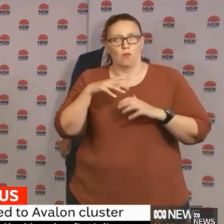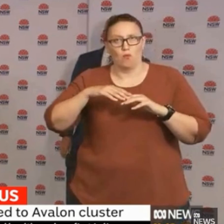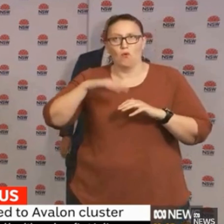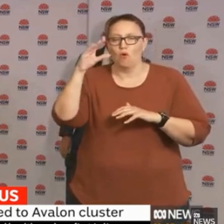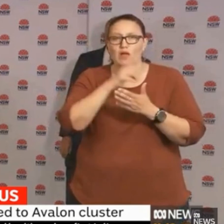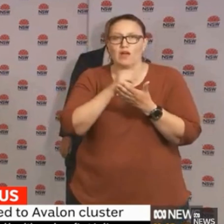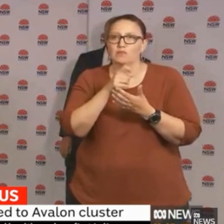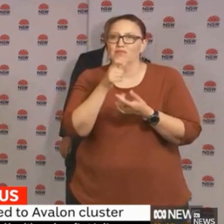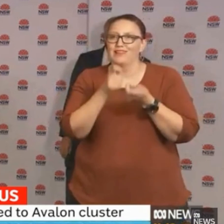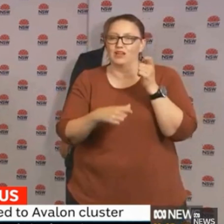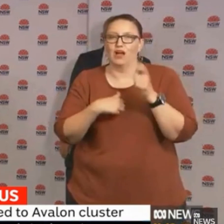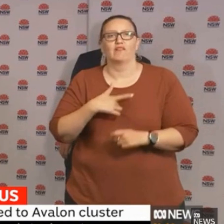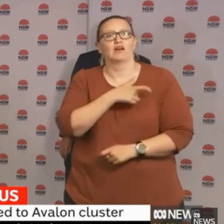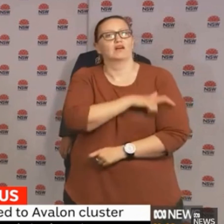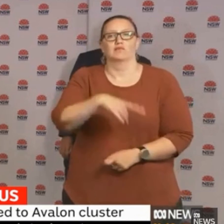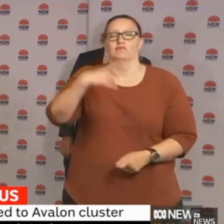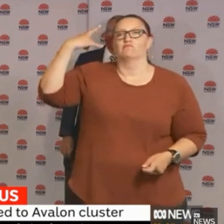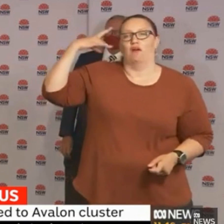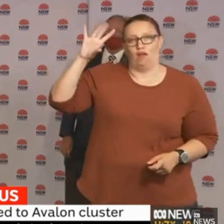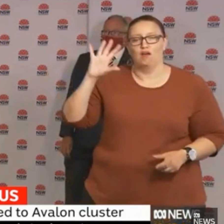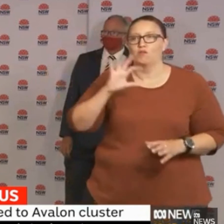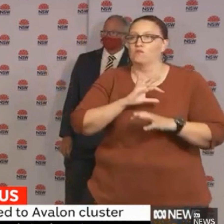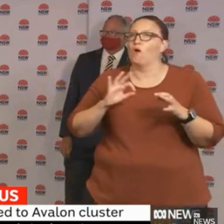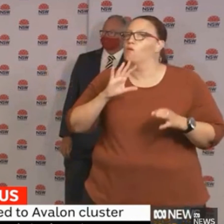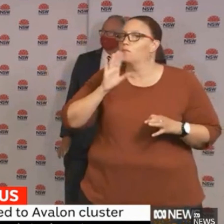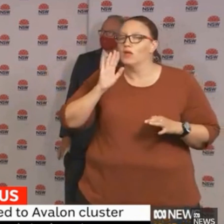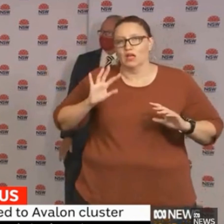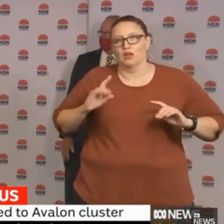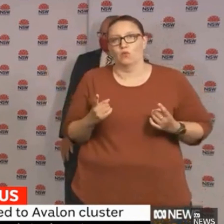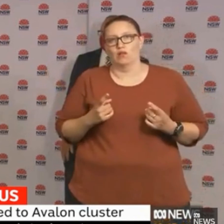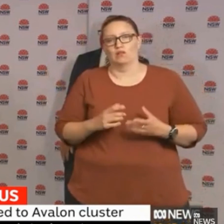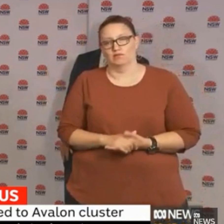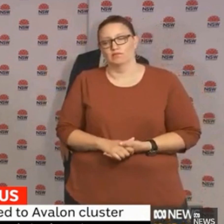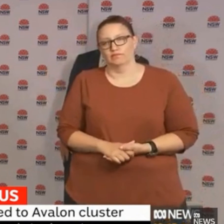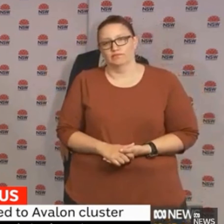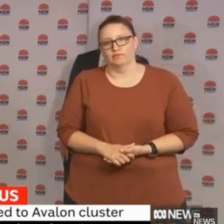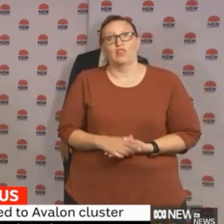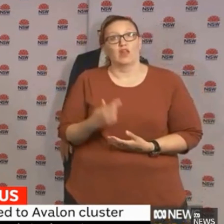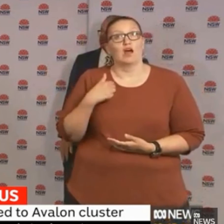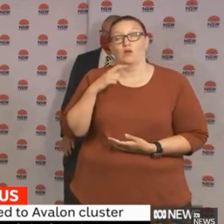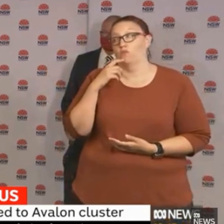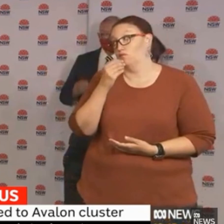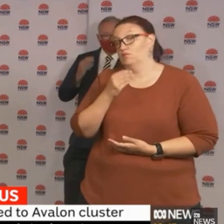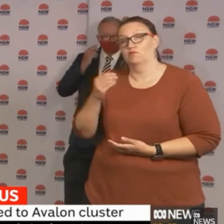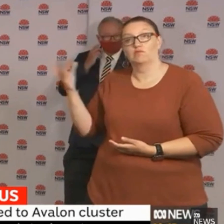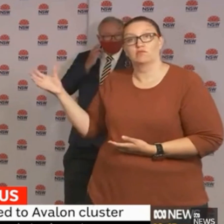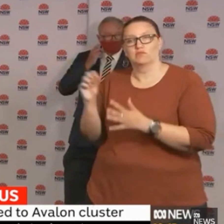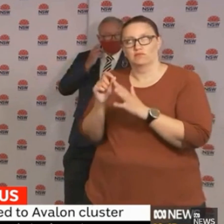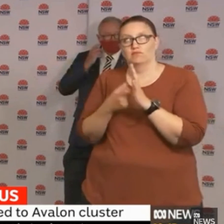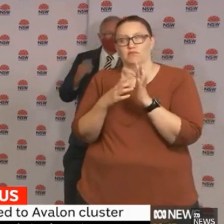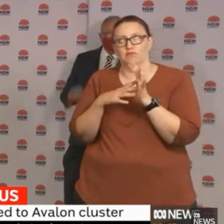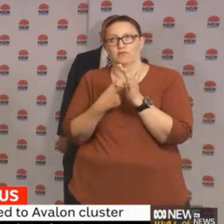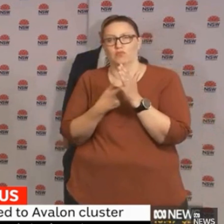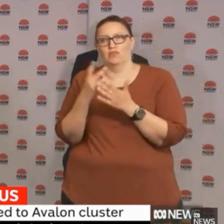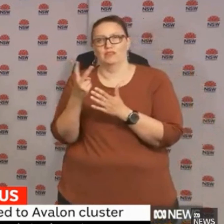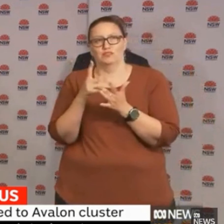greater confidence we'll have that we're not missing undiagnosed disease, and then that will inform our advice to the Premier on the 2nd of January, the morning of